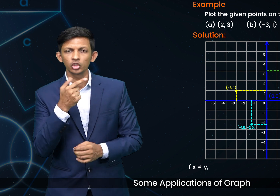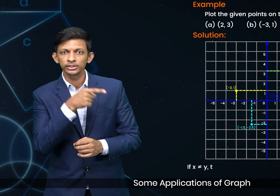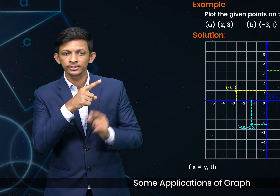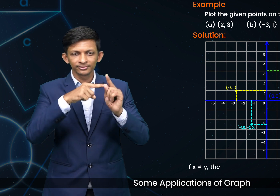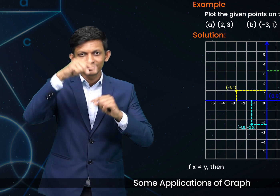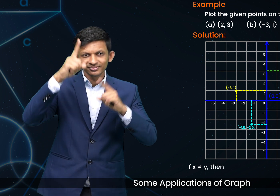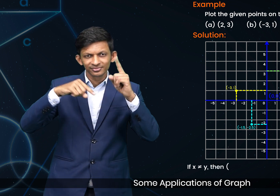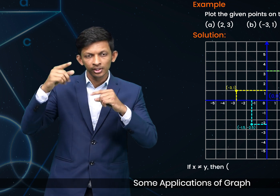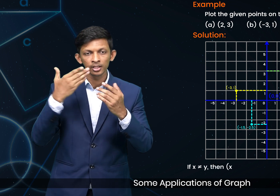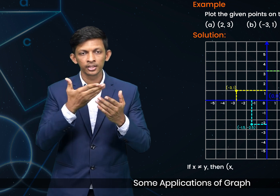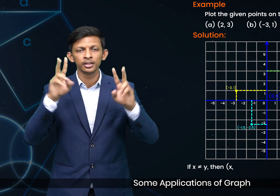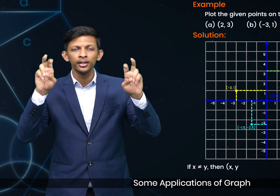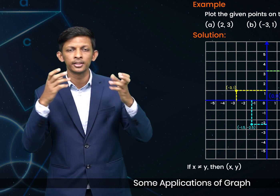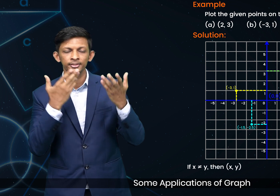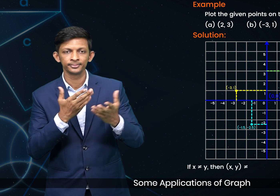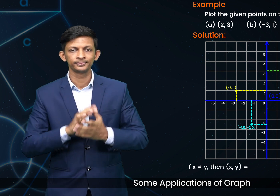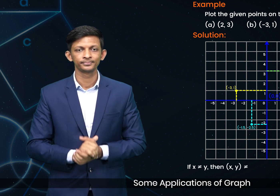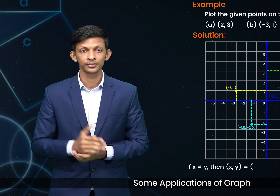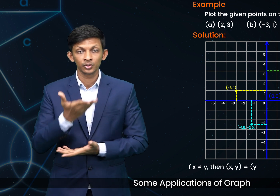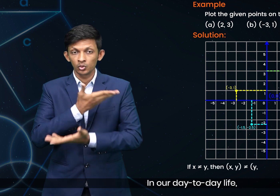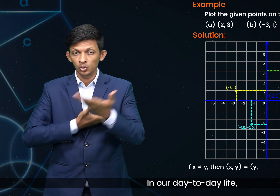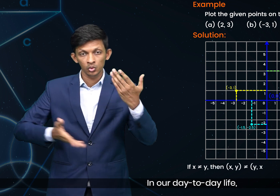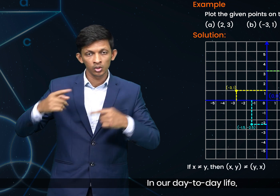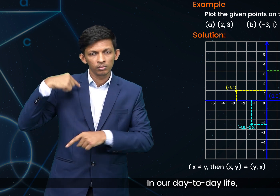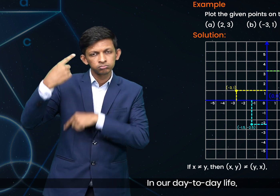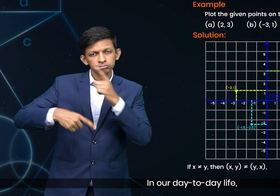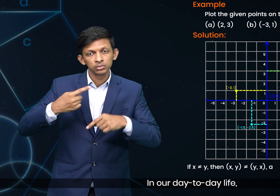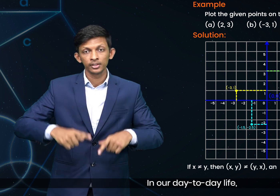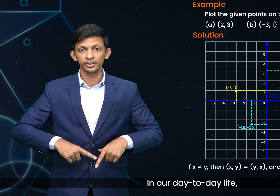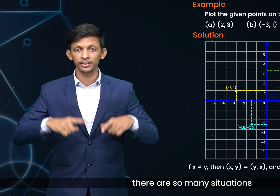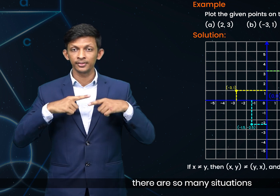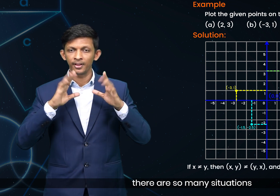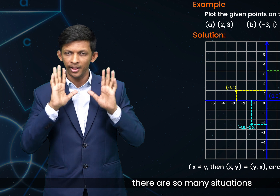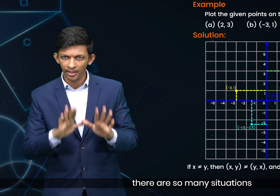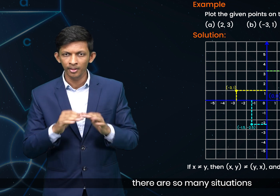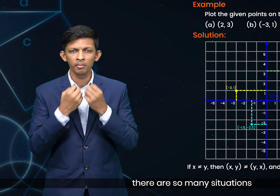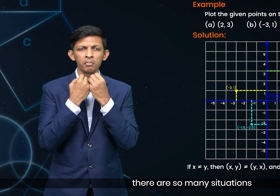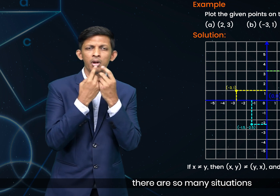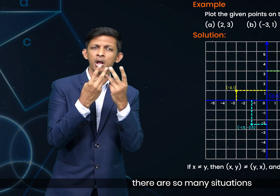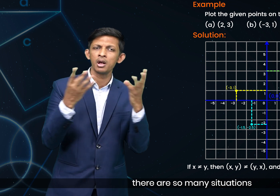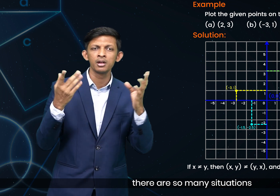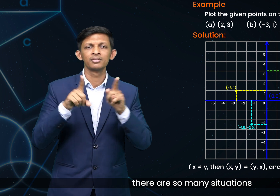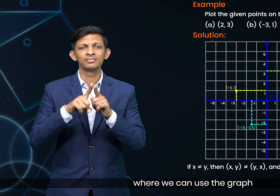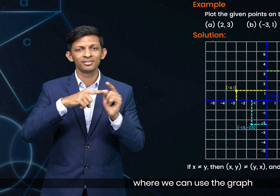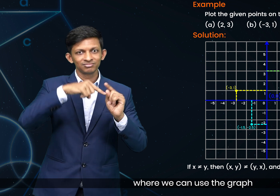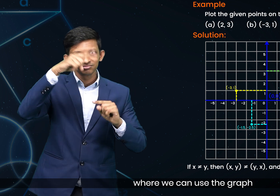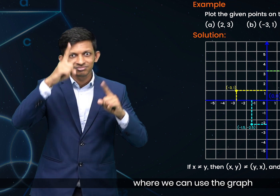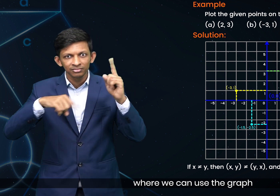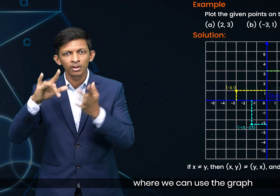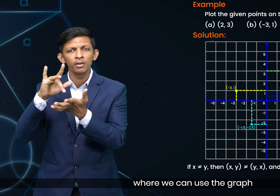Some applications of graph. In our day-to-day life, there are so many situations where we can use the graph